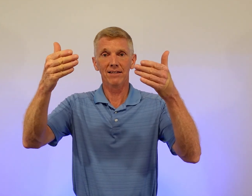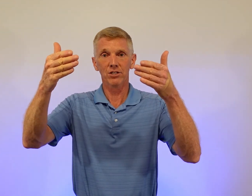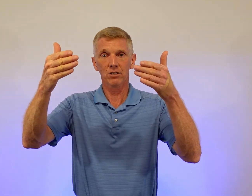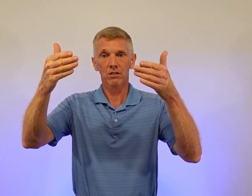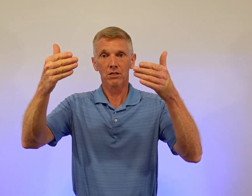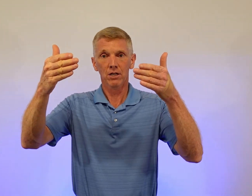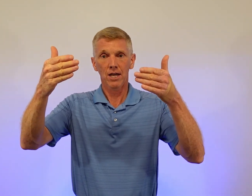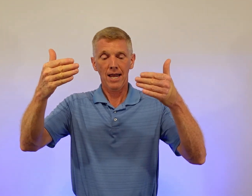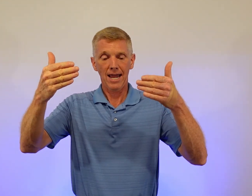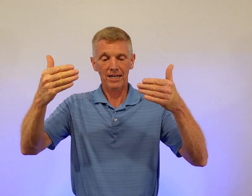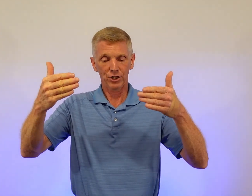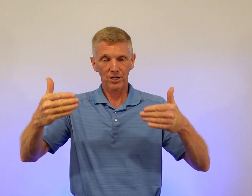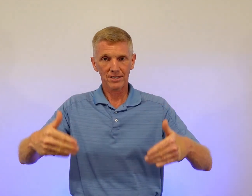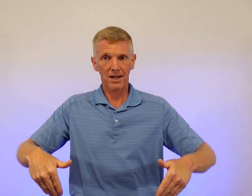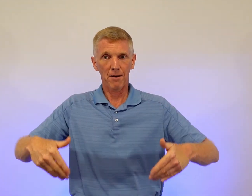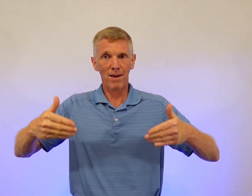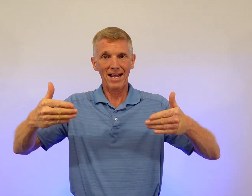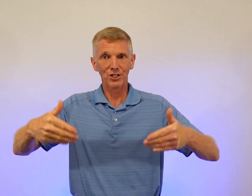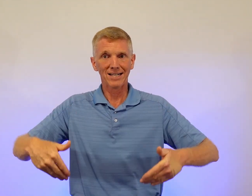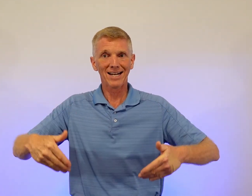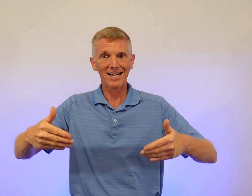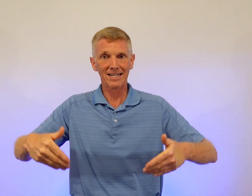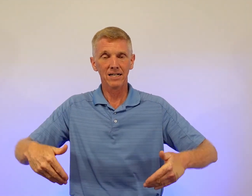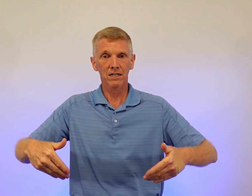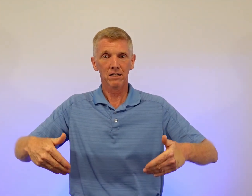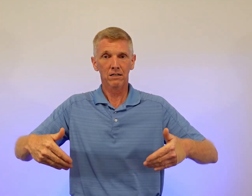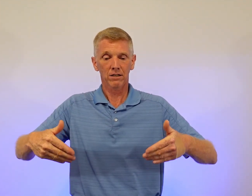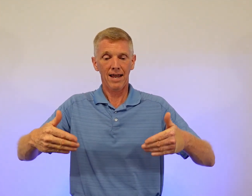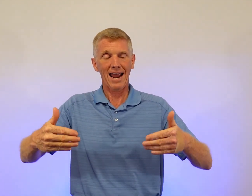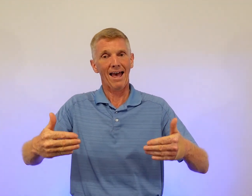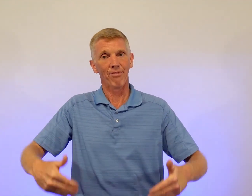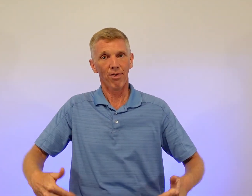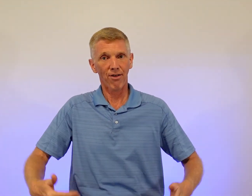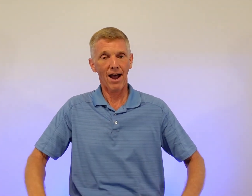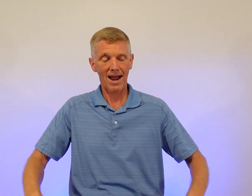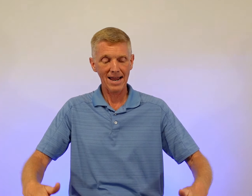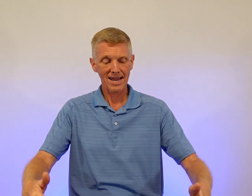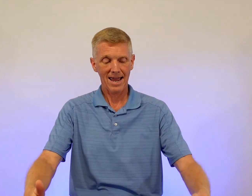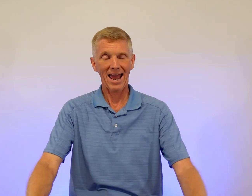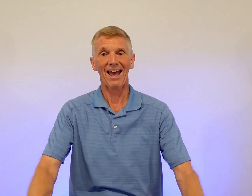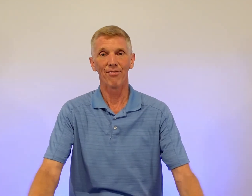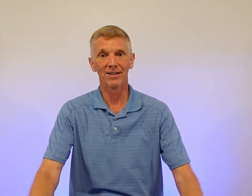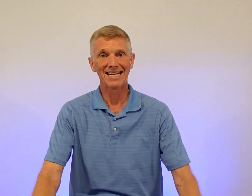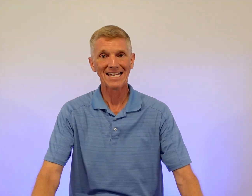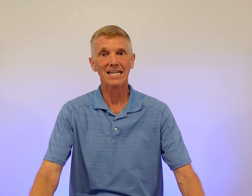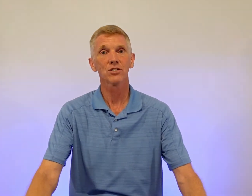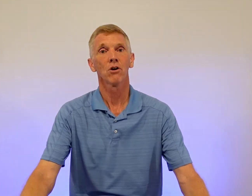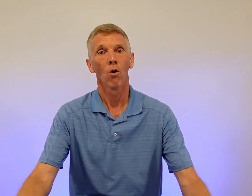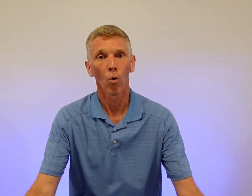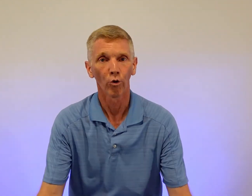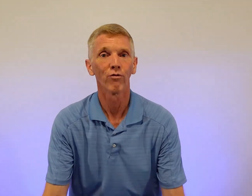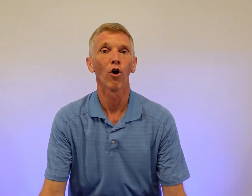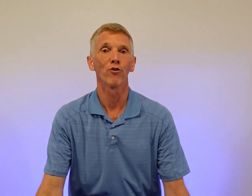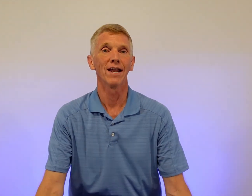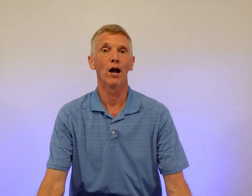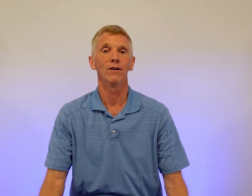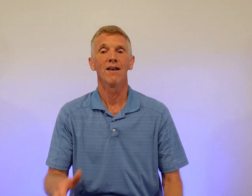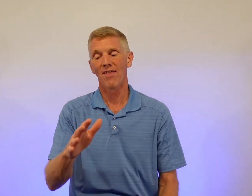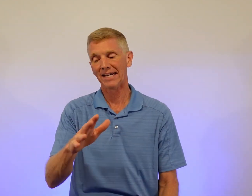this and just imagine cutting, okay, at the thigh, at the knees, or farther down. That gives